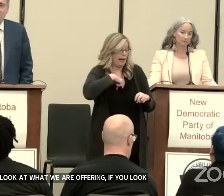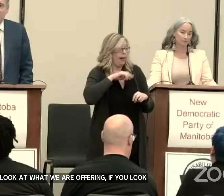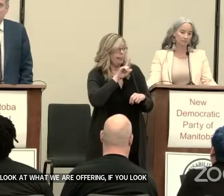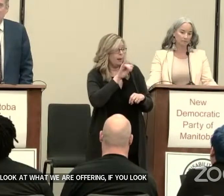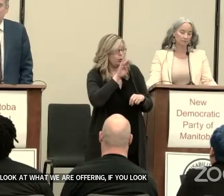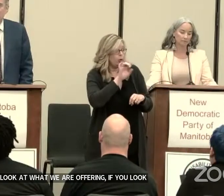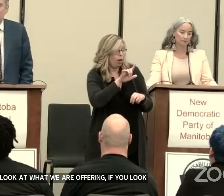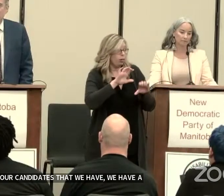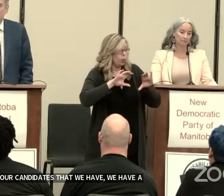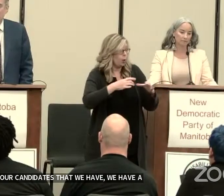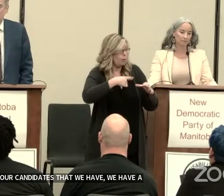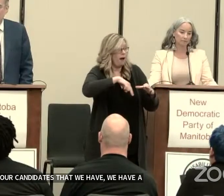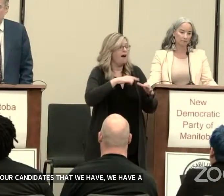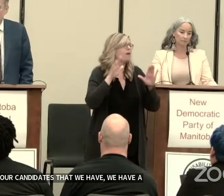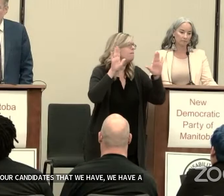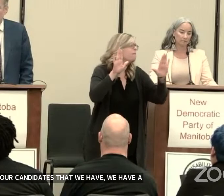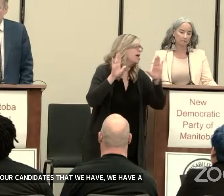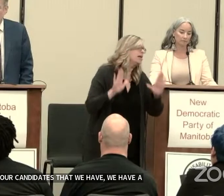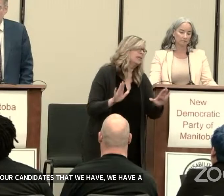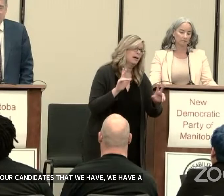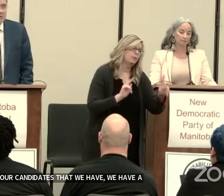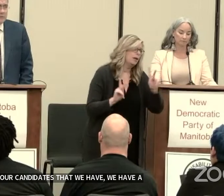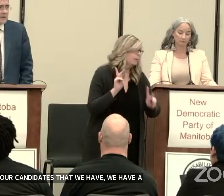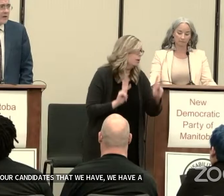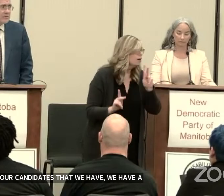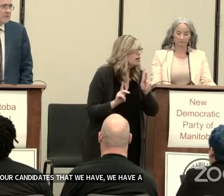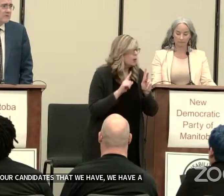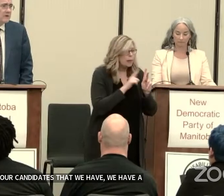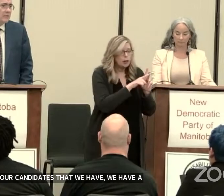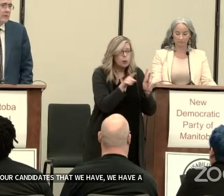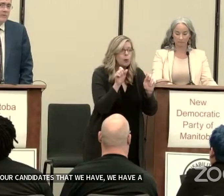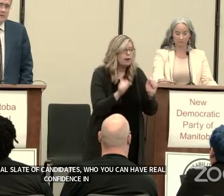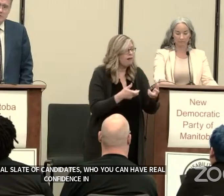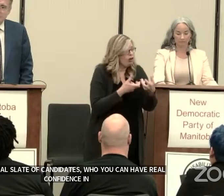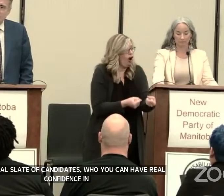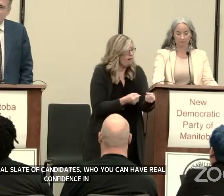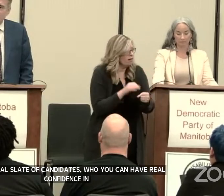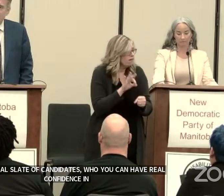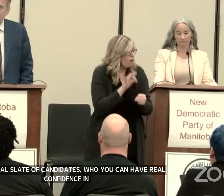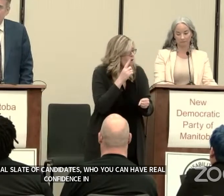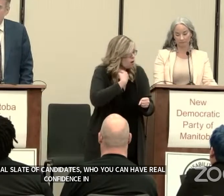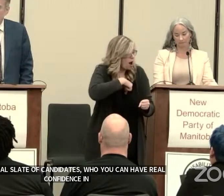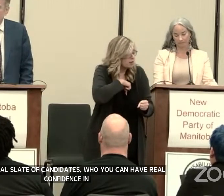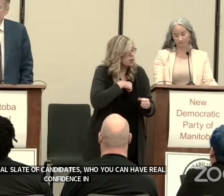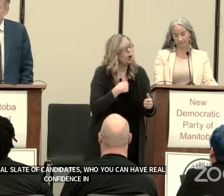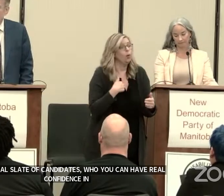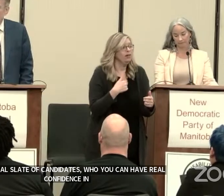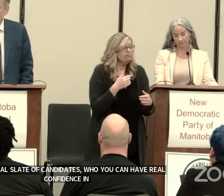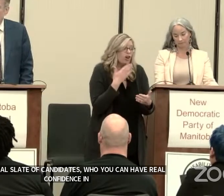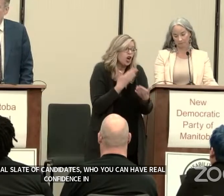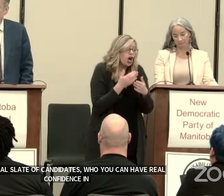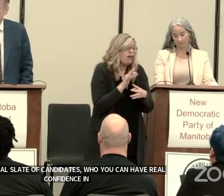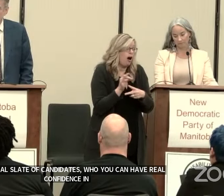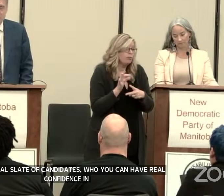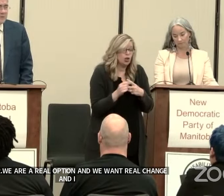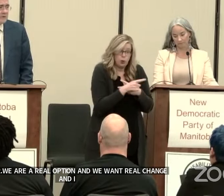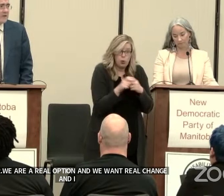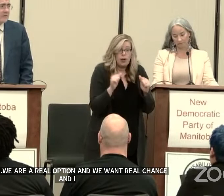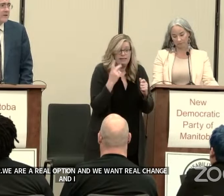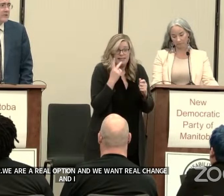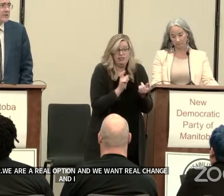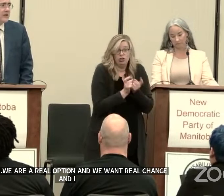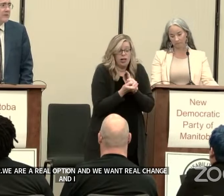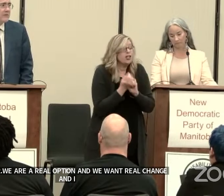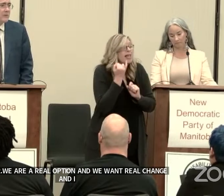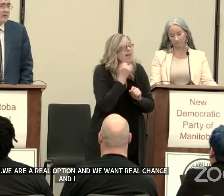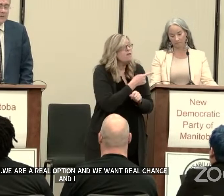can have real confidence in voting for. So we are a real option and we want real change. And I think if you support us, you'll see